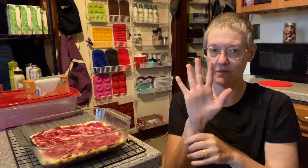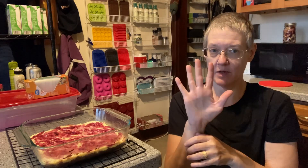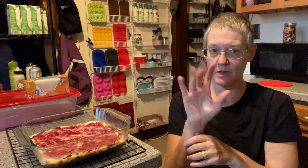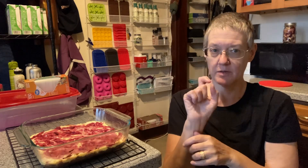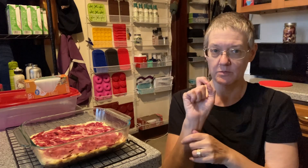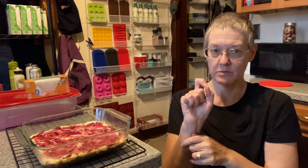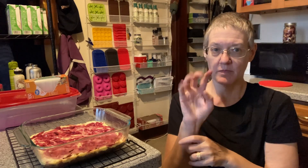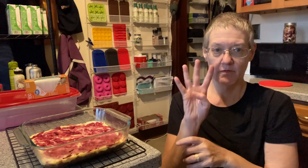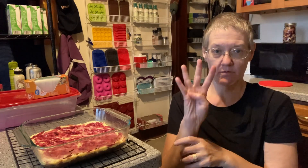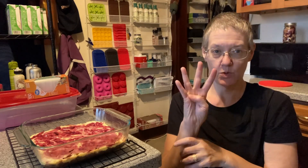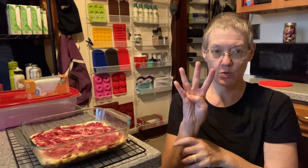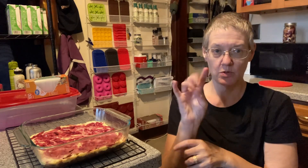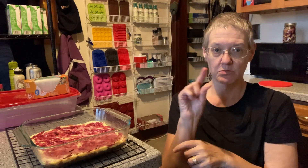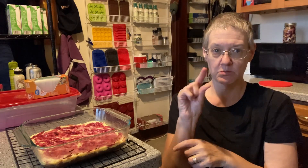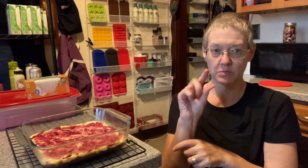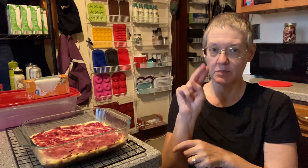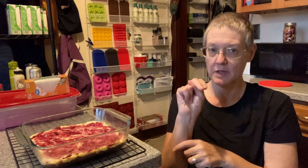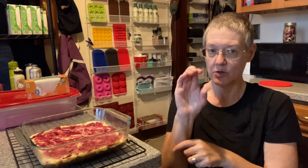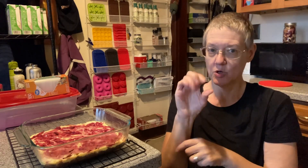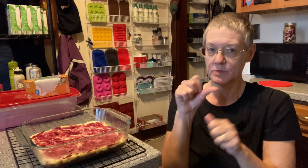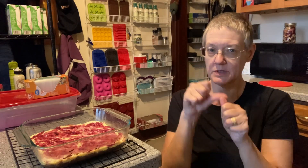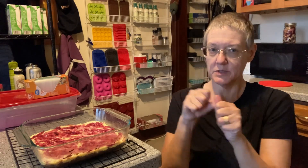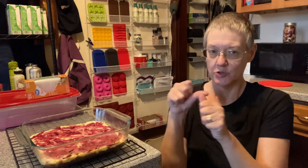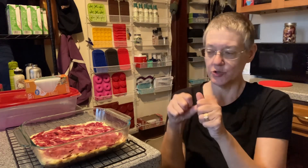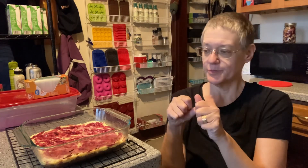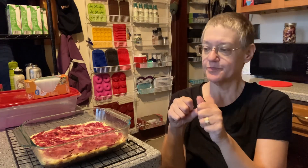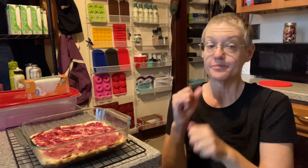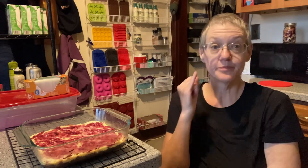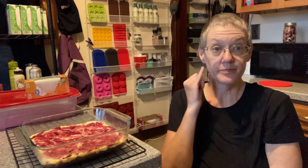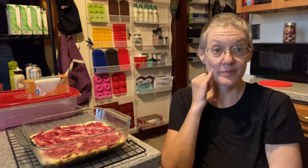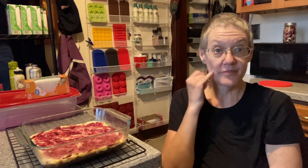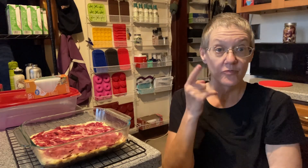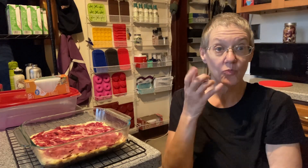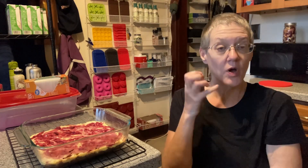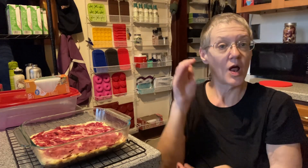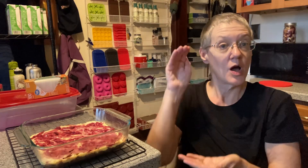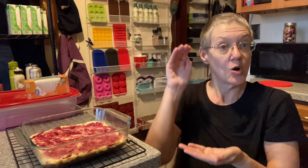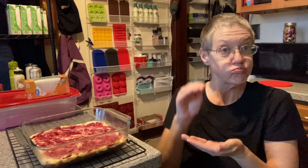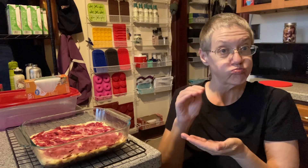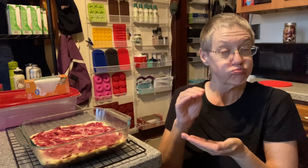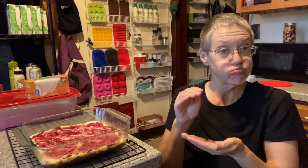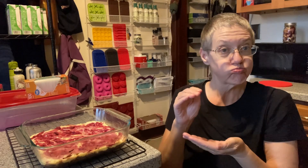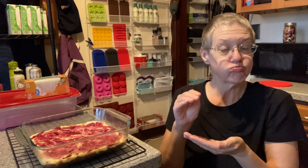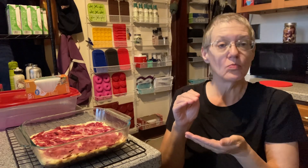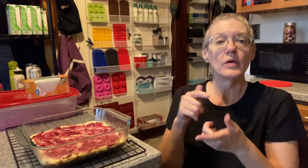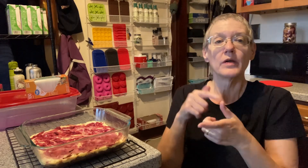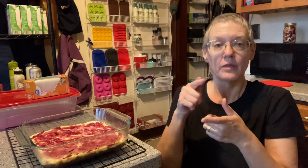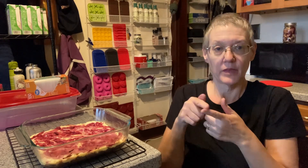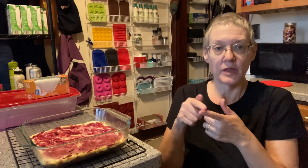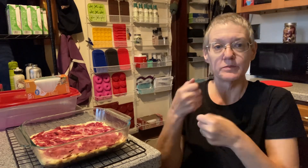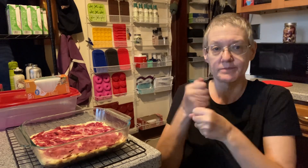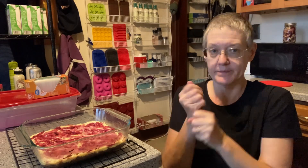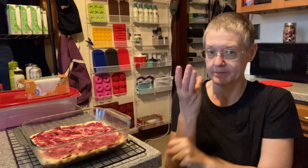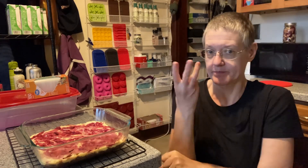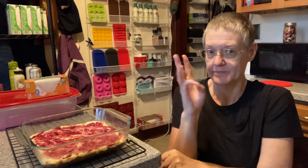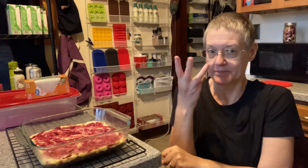And it's going to be 5.4 net carbs for each serving. If you want less carbs, then go ahead and